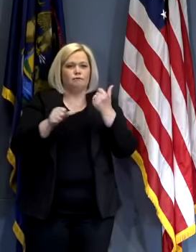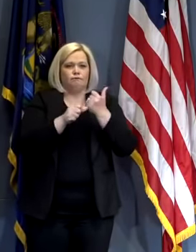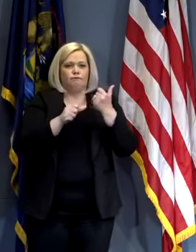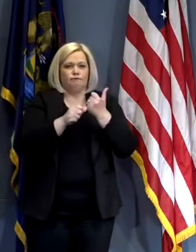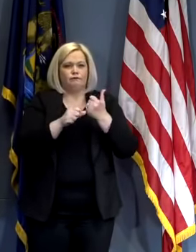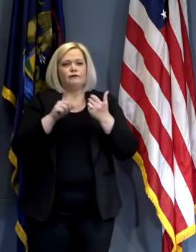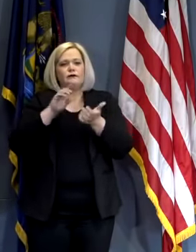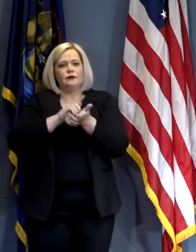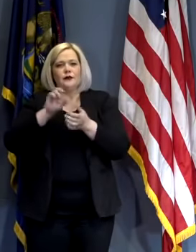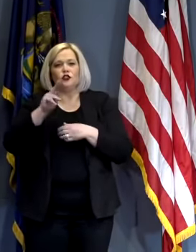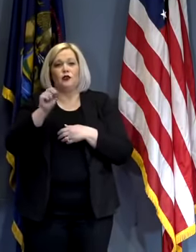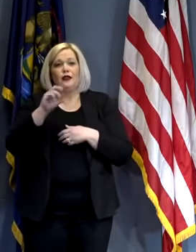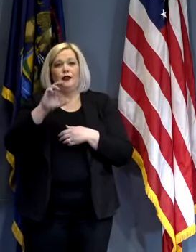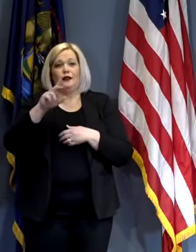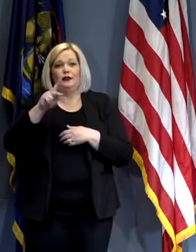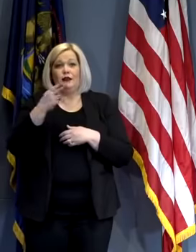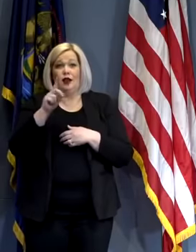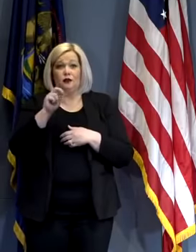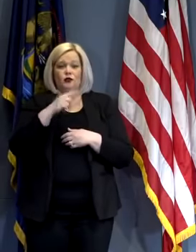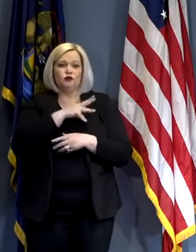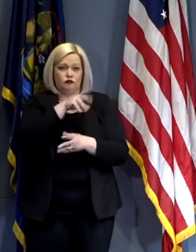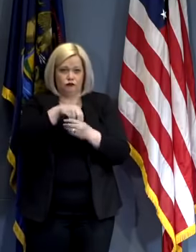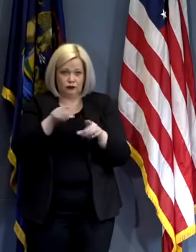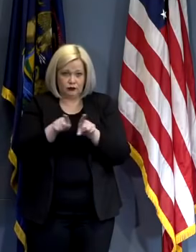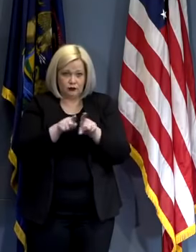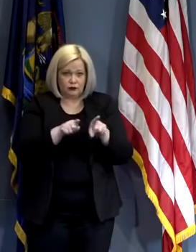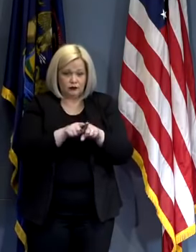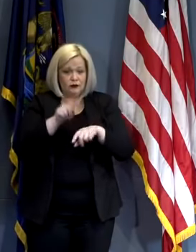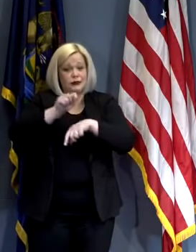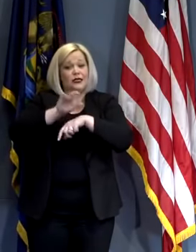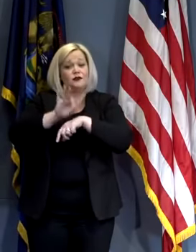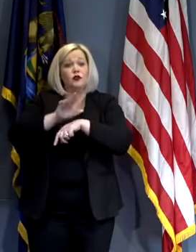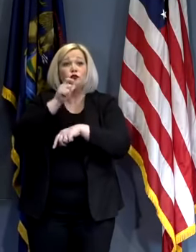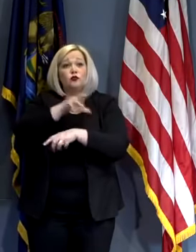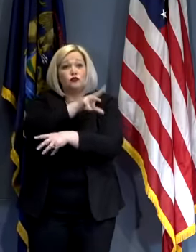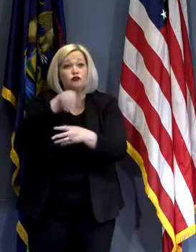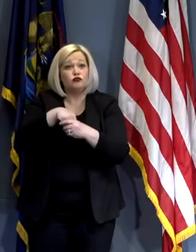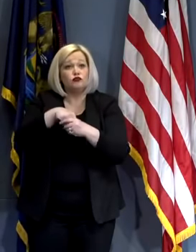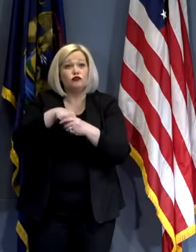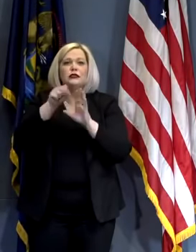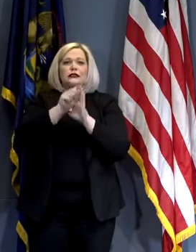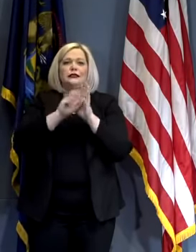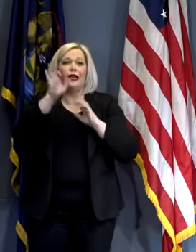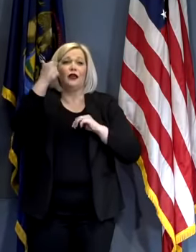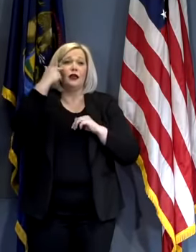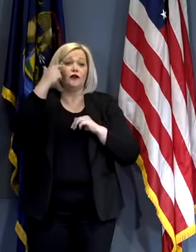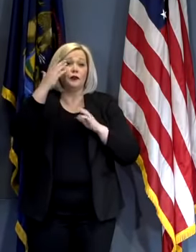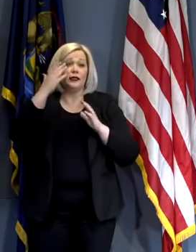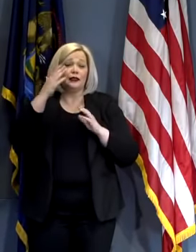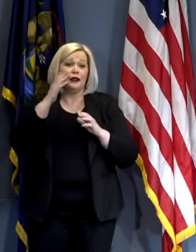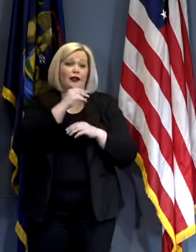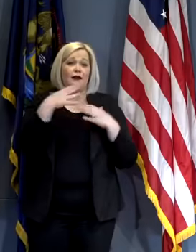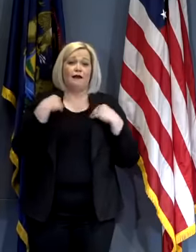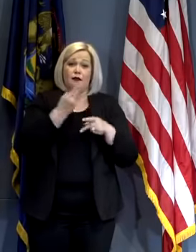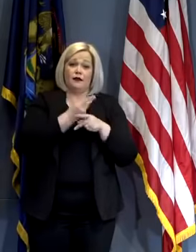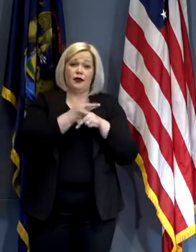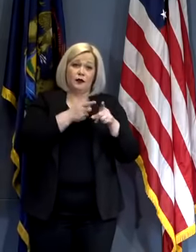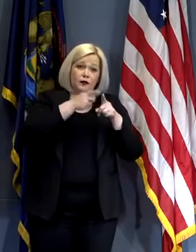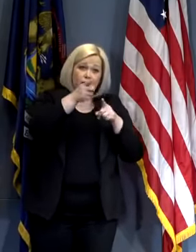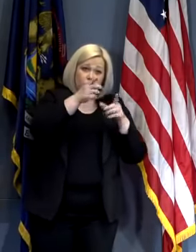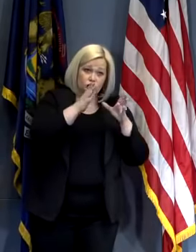Khaldun will be serving on it. The task force will consist of leaders from across state government and healthcare professionals from